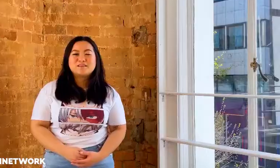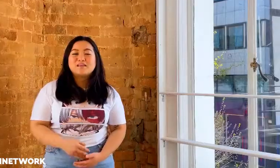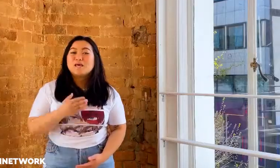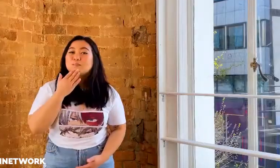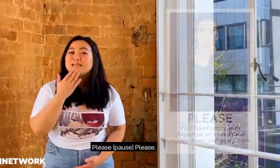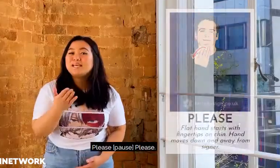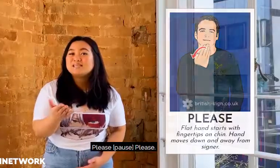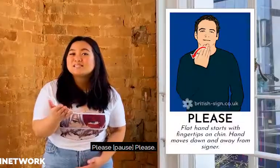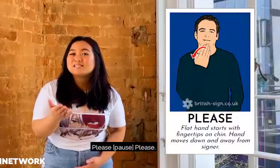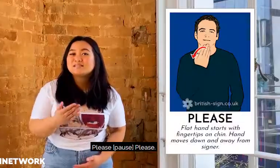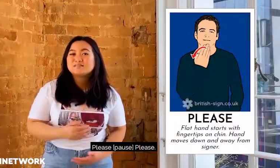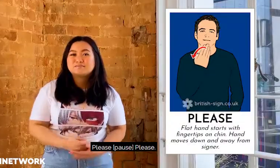Please.